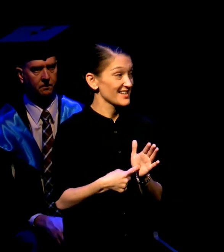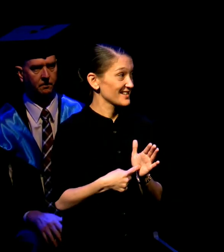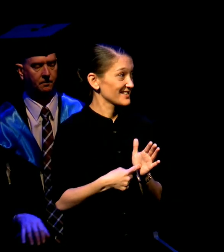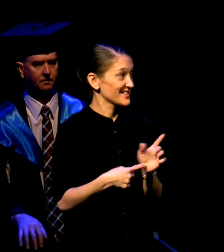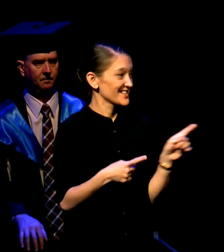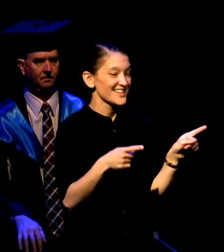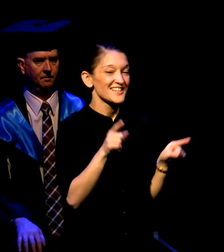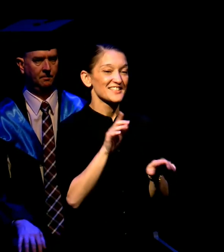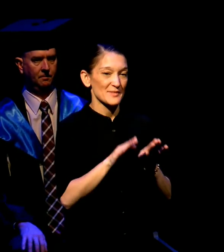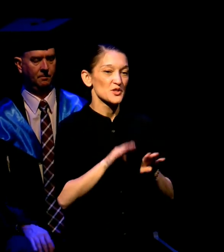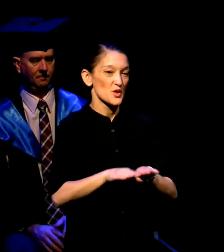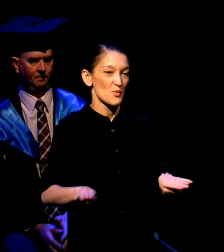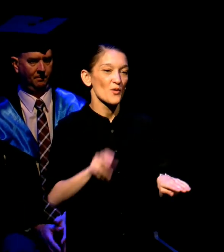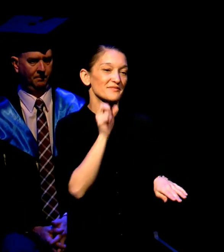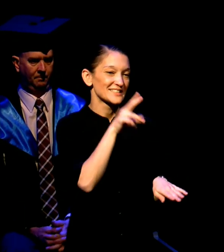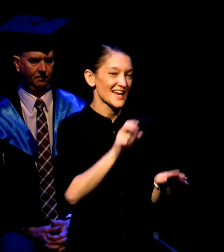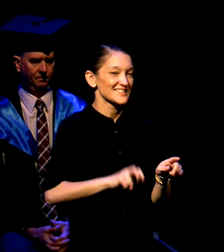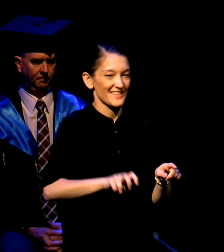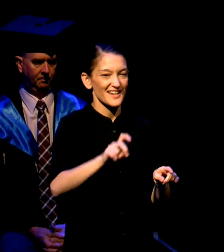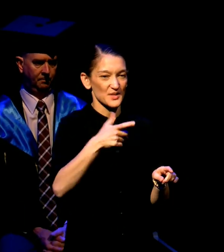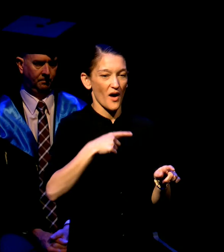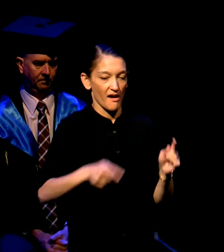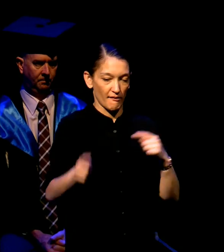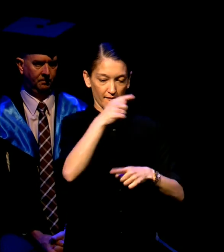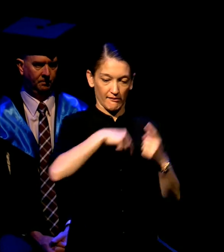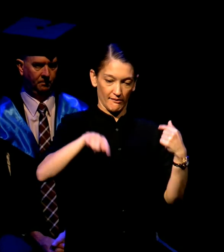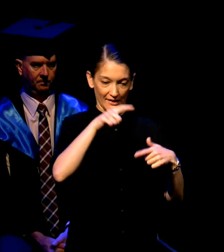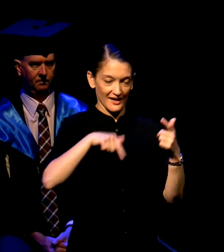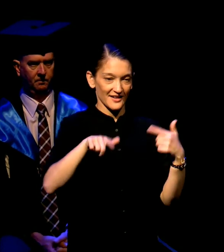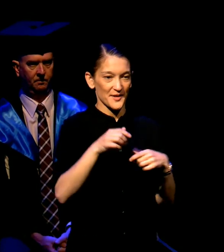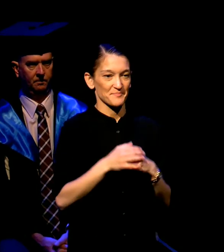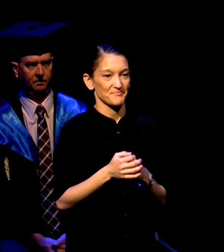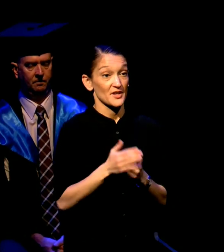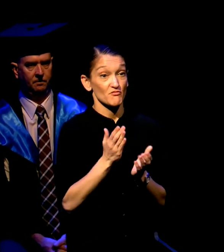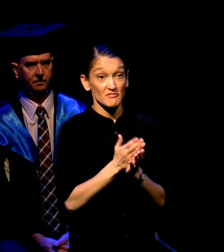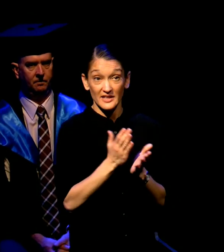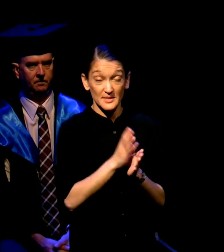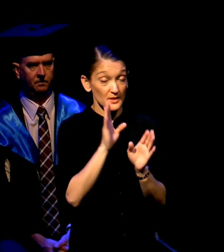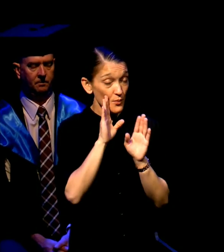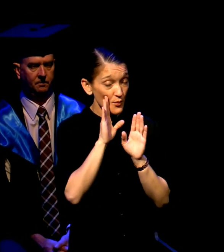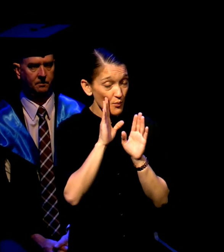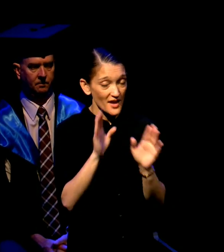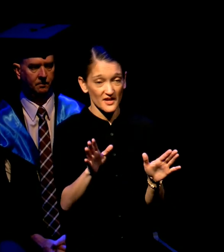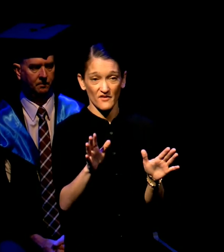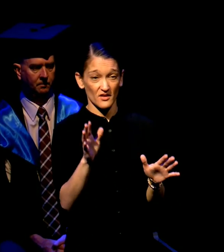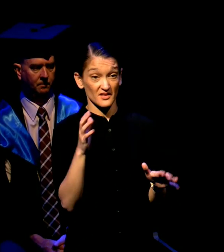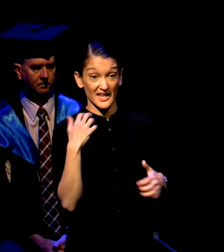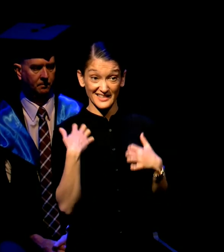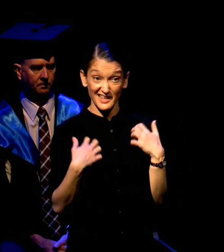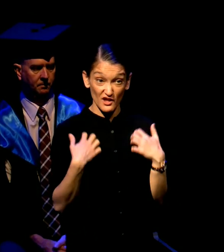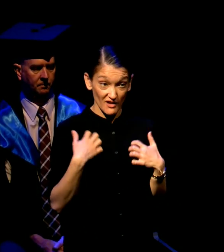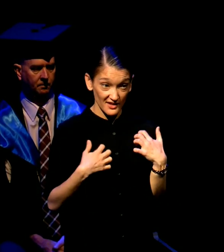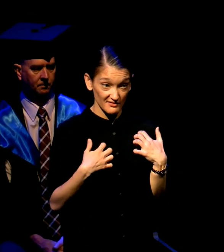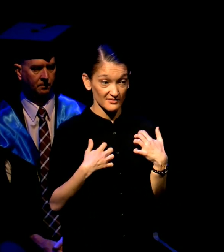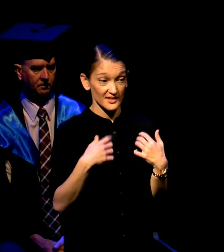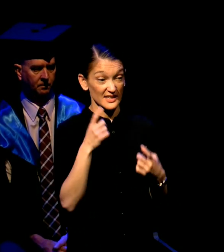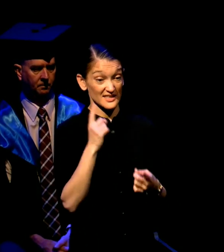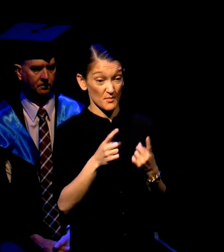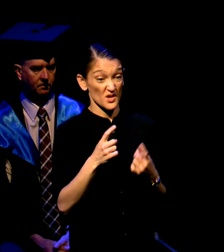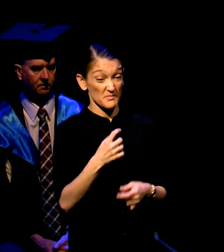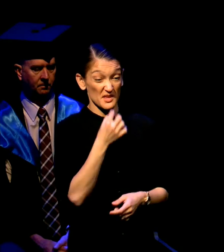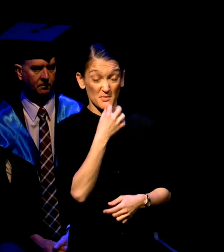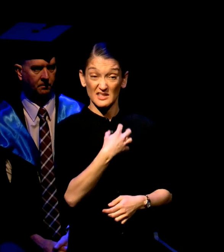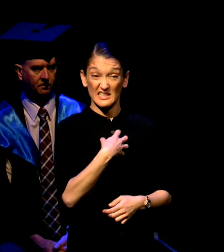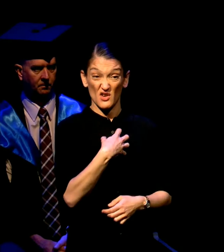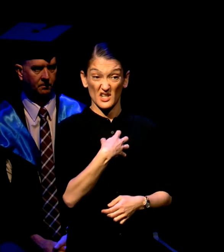and ladders. It's been a wonderful and exhilarating and at times a really scary